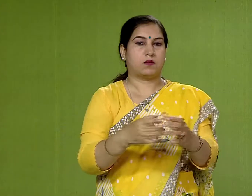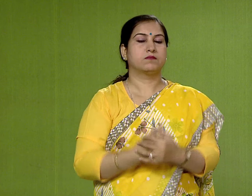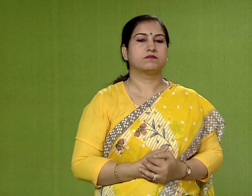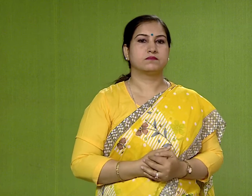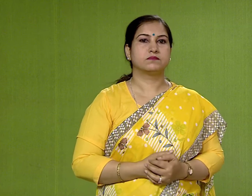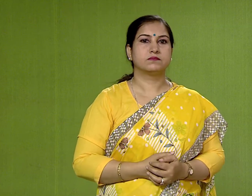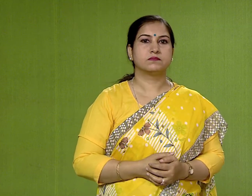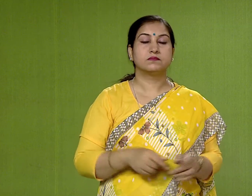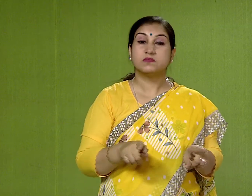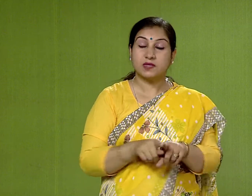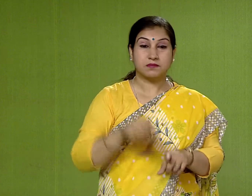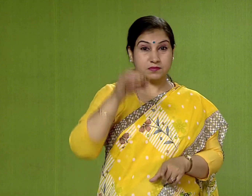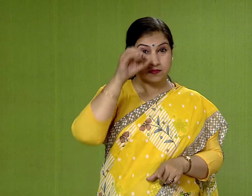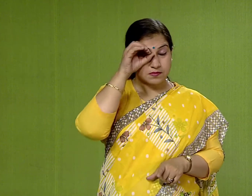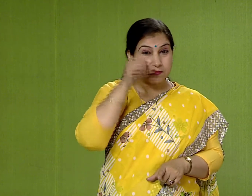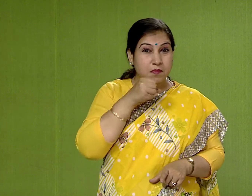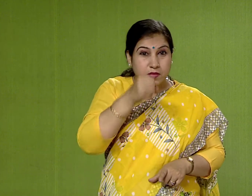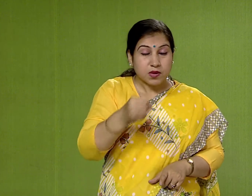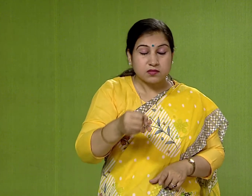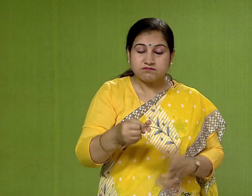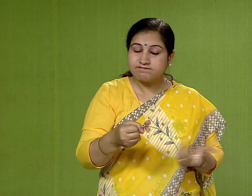Mahatma Gandhi was not in favor of partition, but